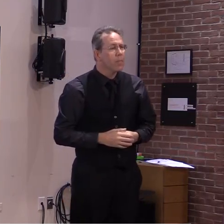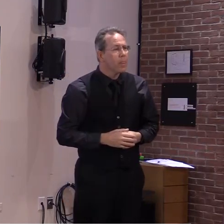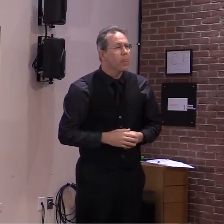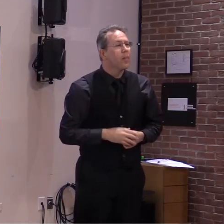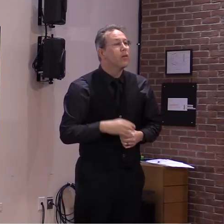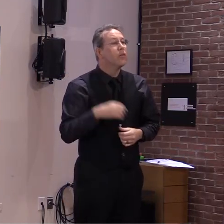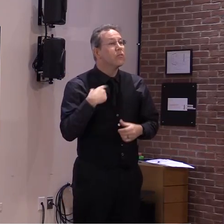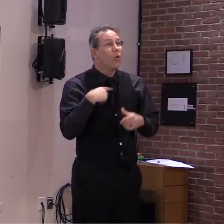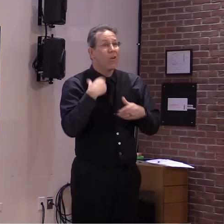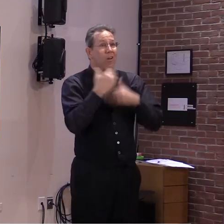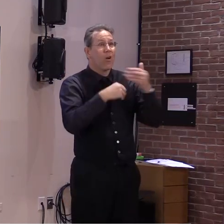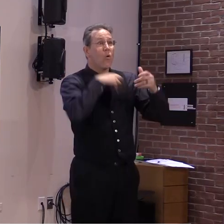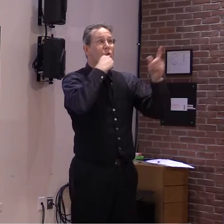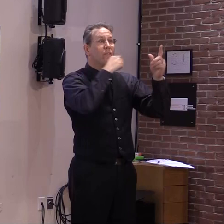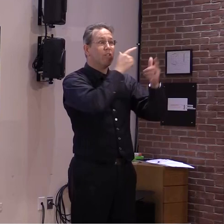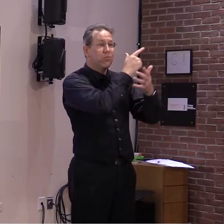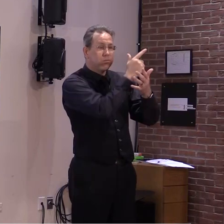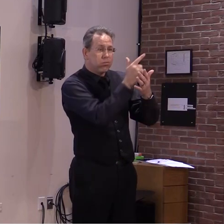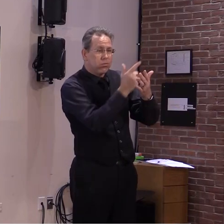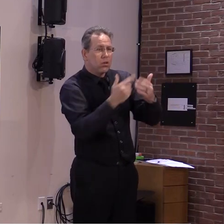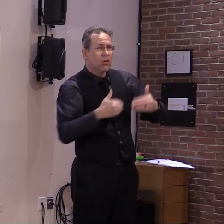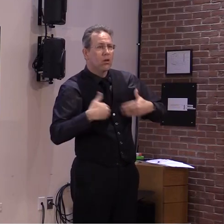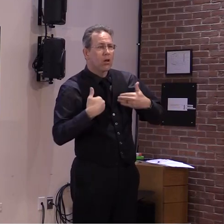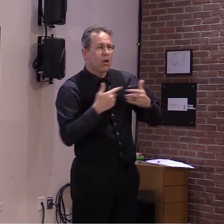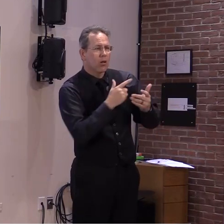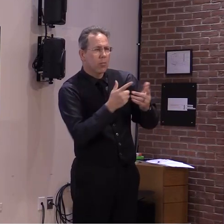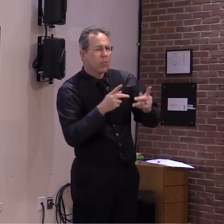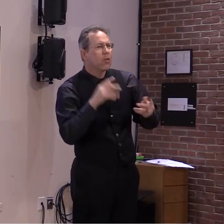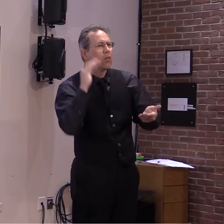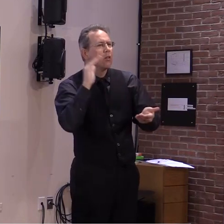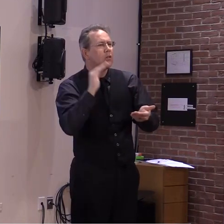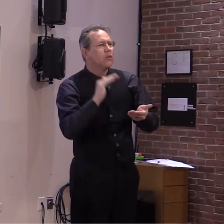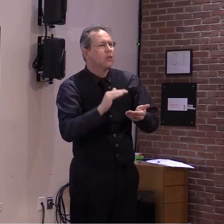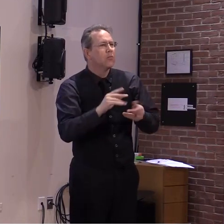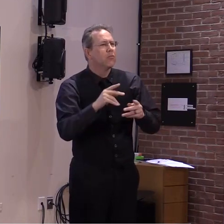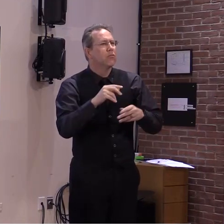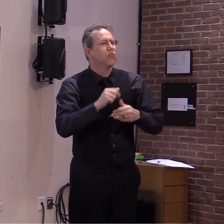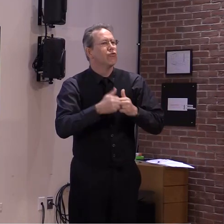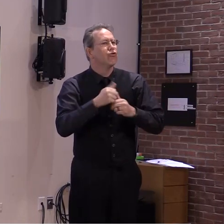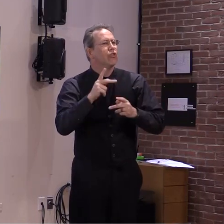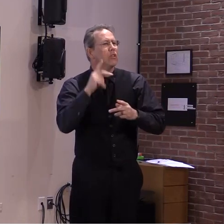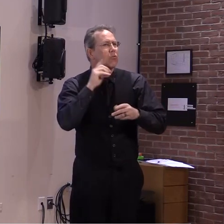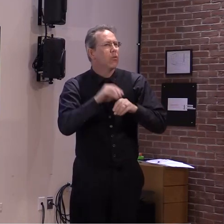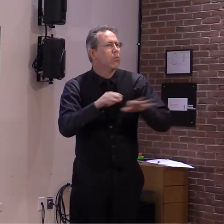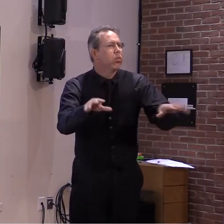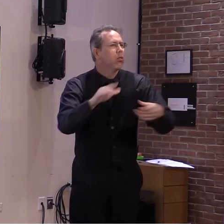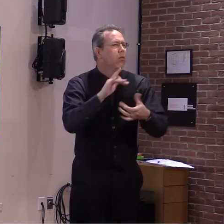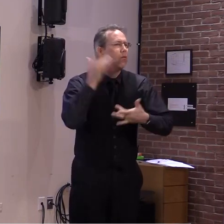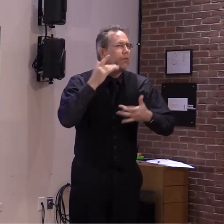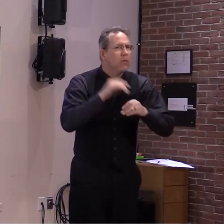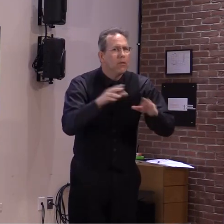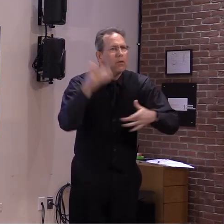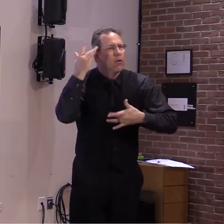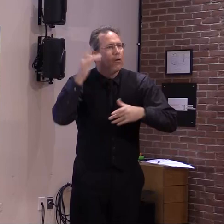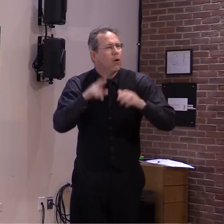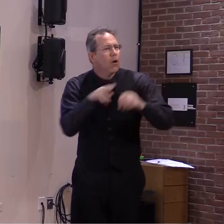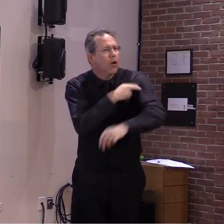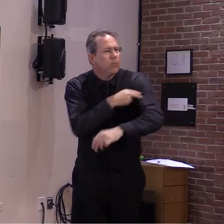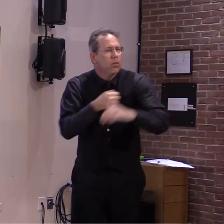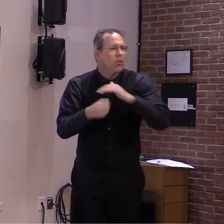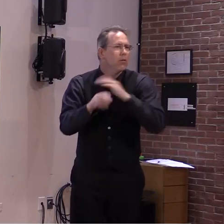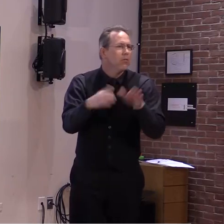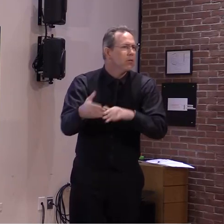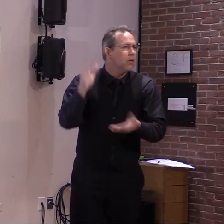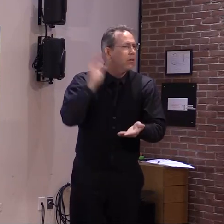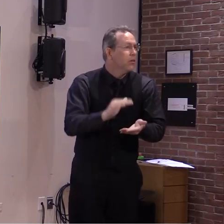risk than those that are younger than them. And we're seeing that in the data as it plays out. So at this time, I'd like